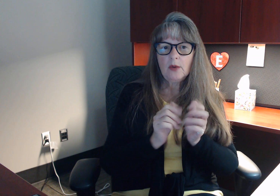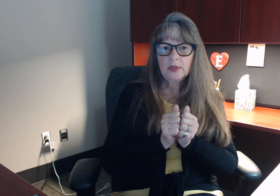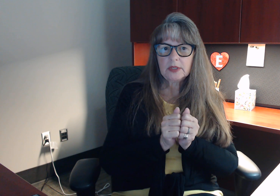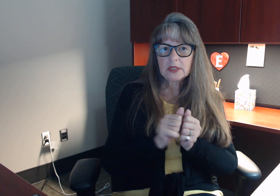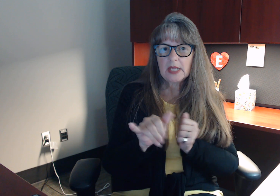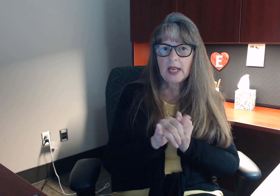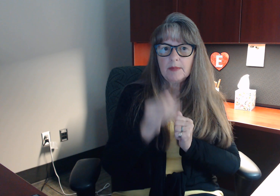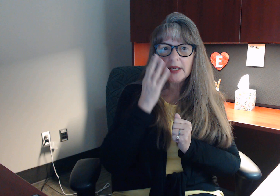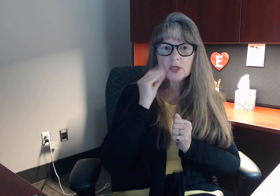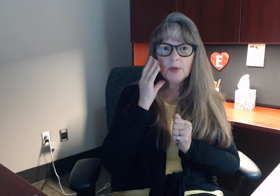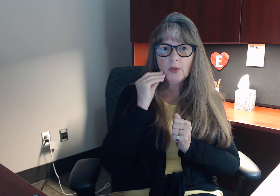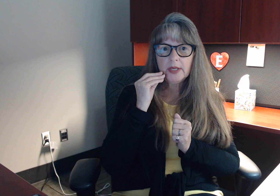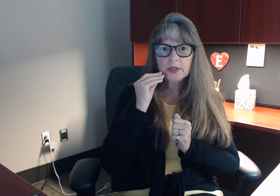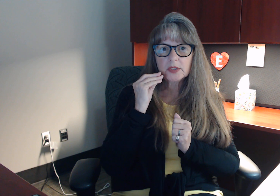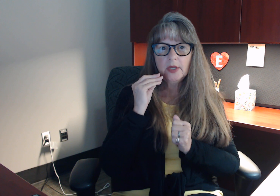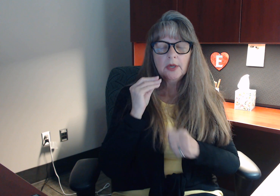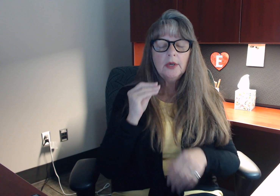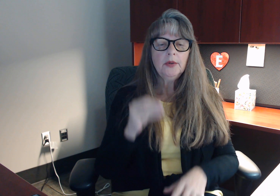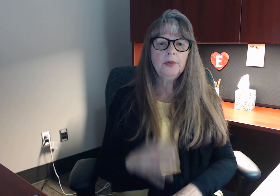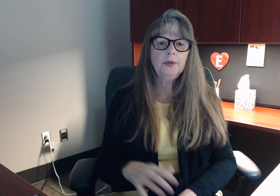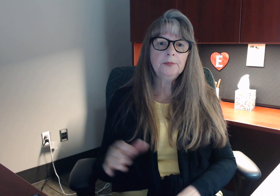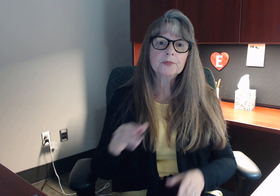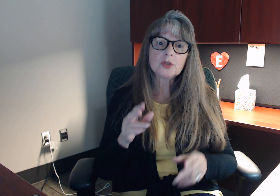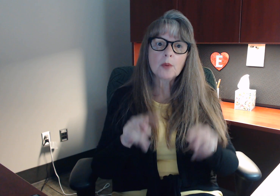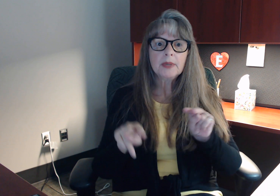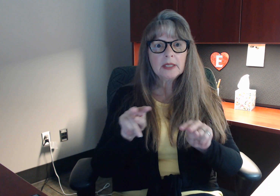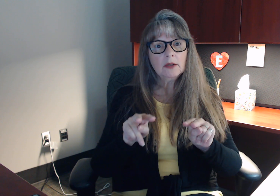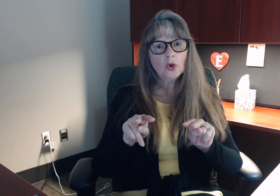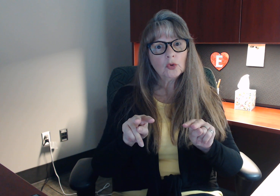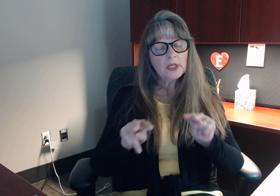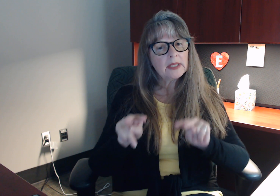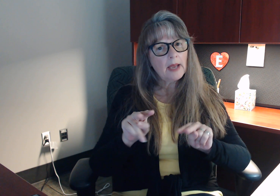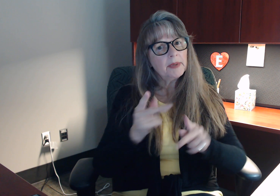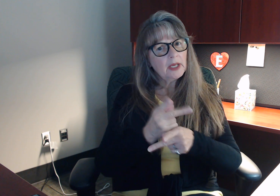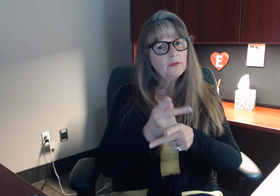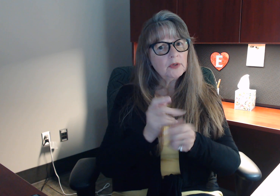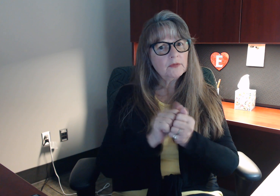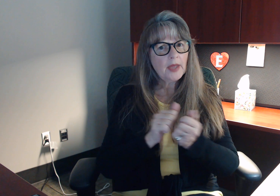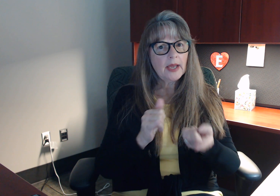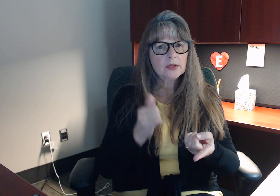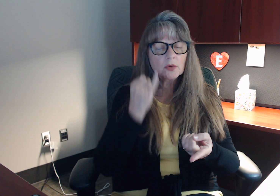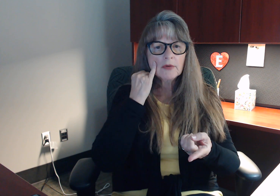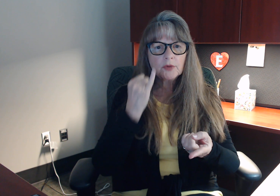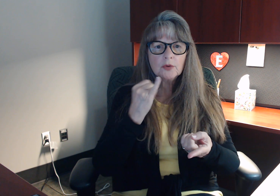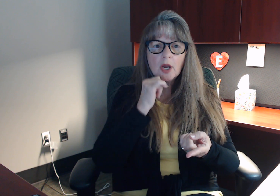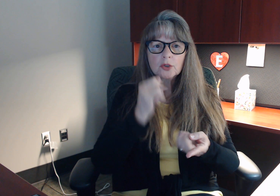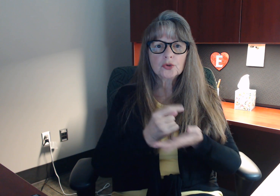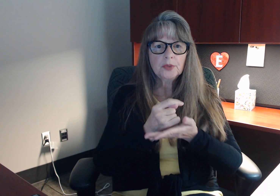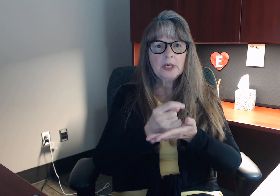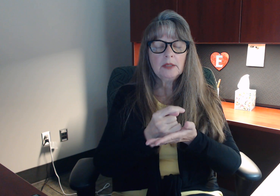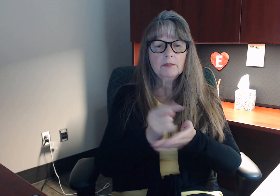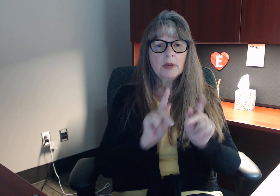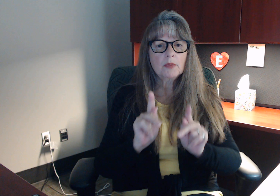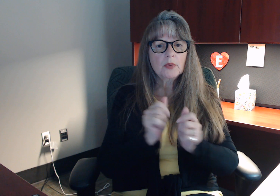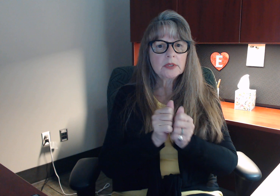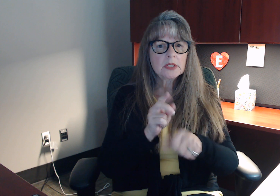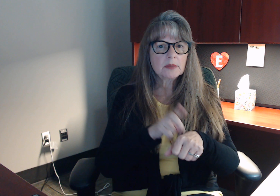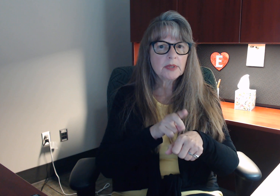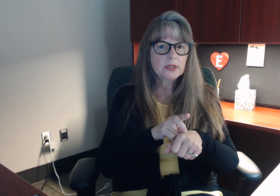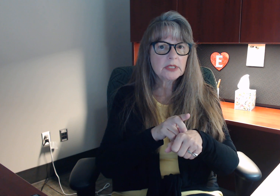the same experience. So look at that. Be careful of that. So if they're not treating people with disabilities